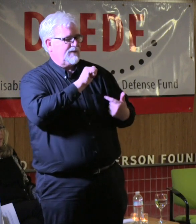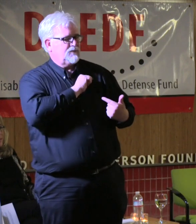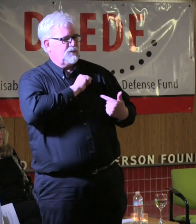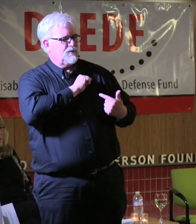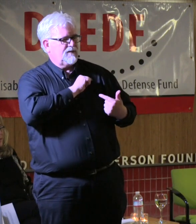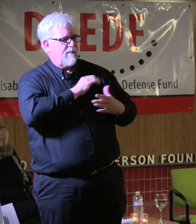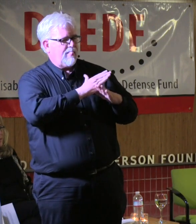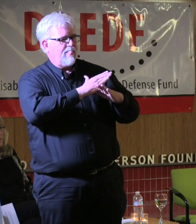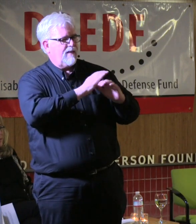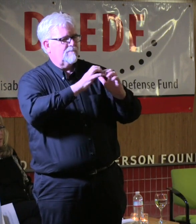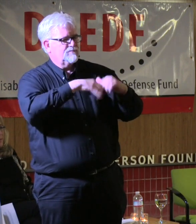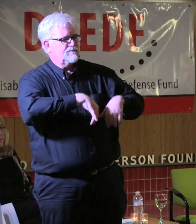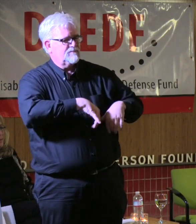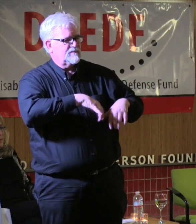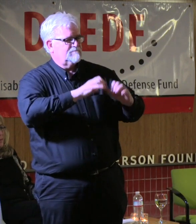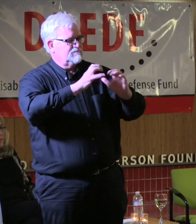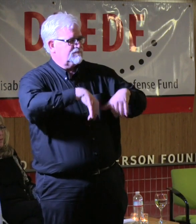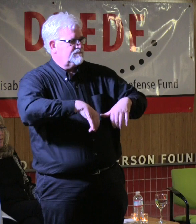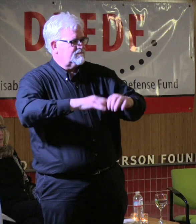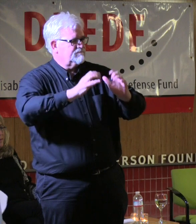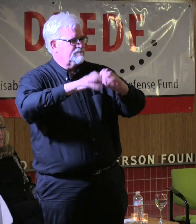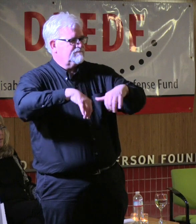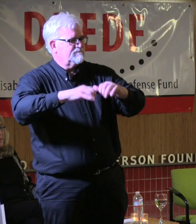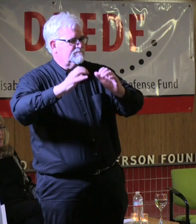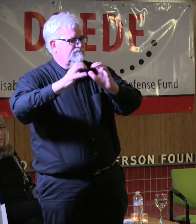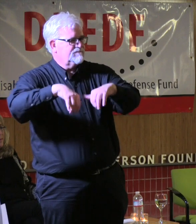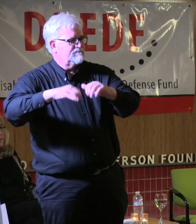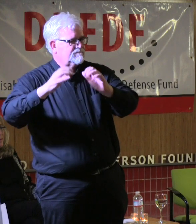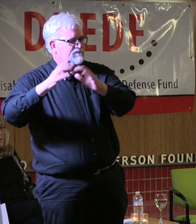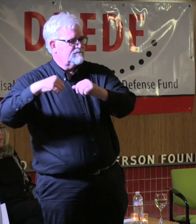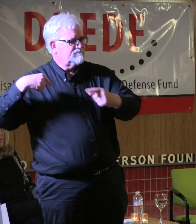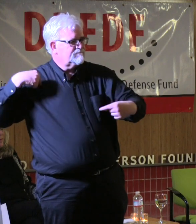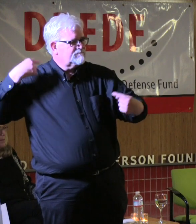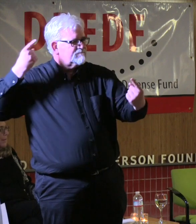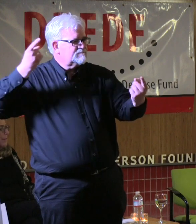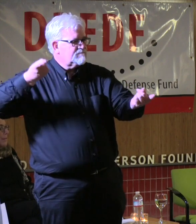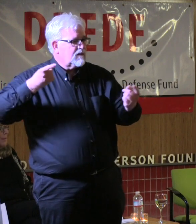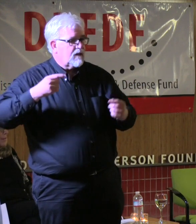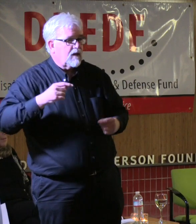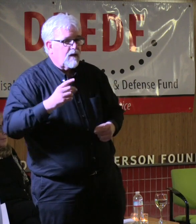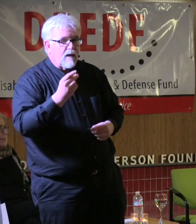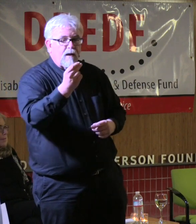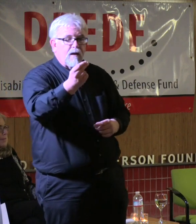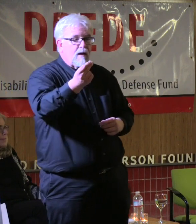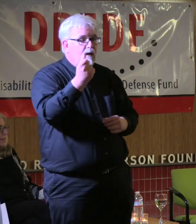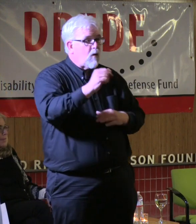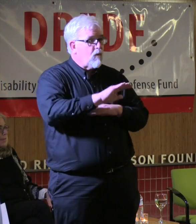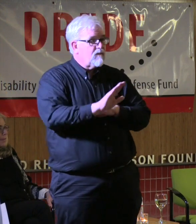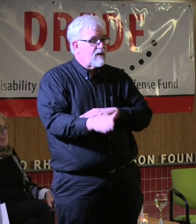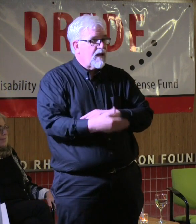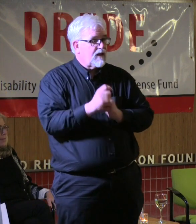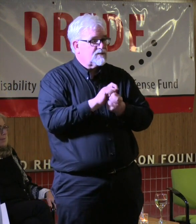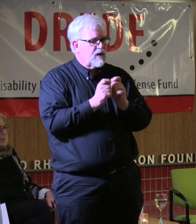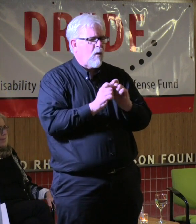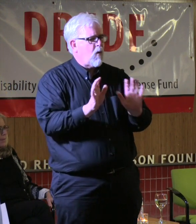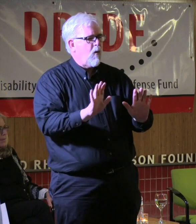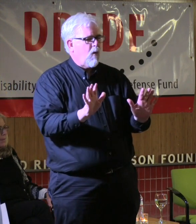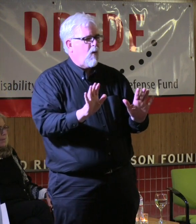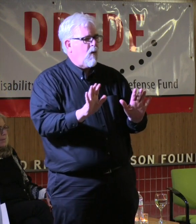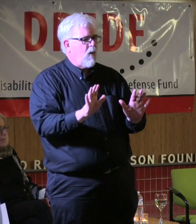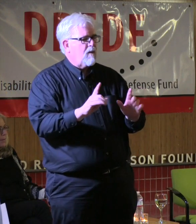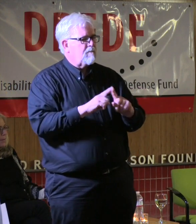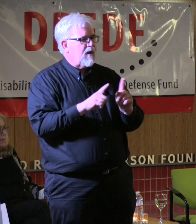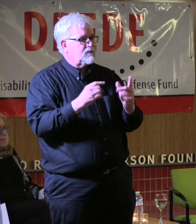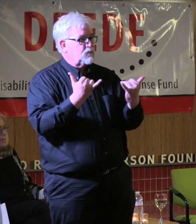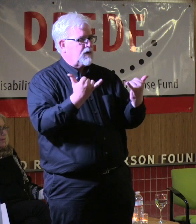attitudinal barriers that people have. It didn't happen overnight. But I believe